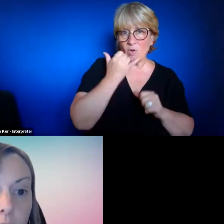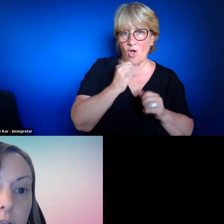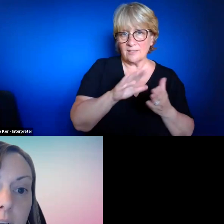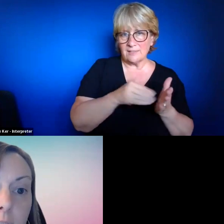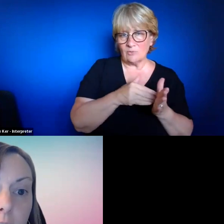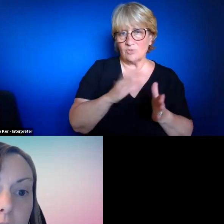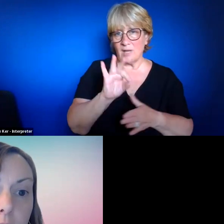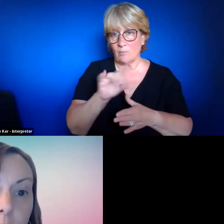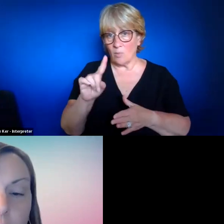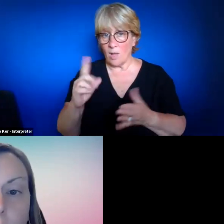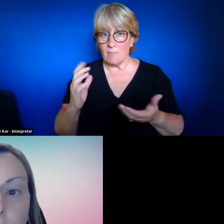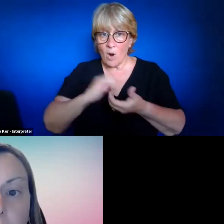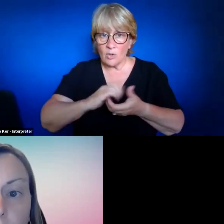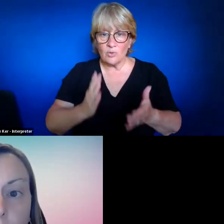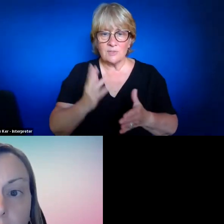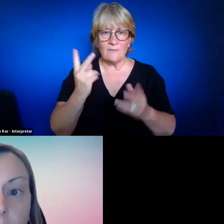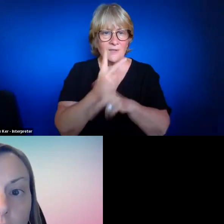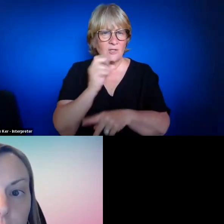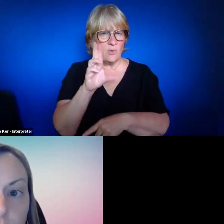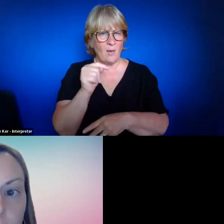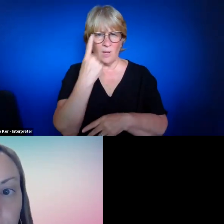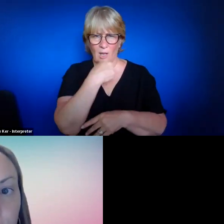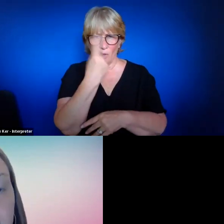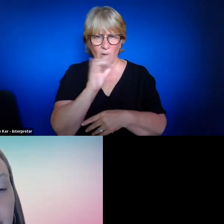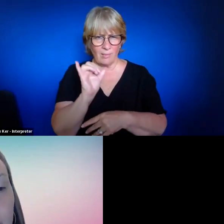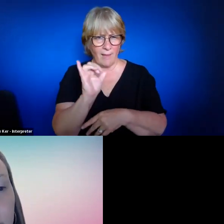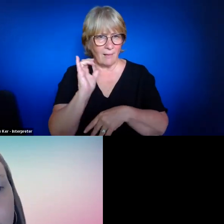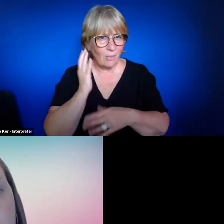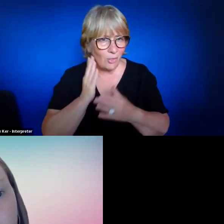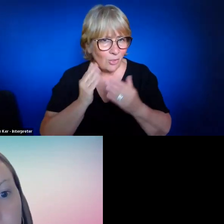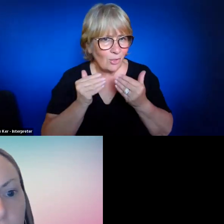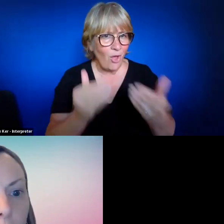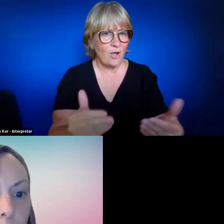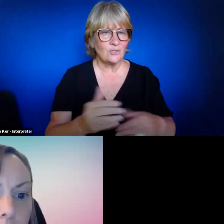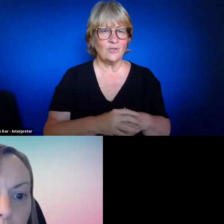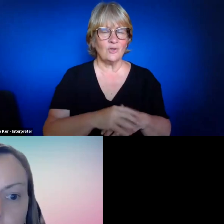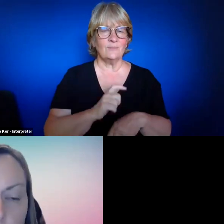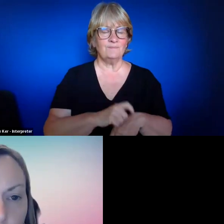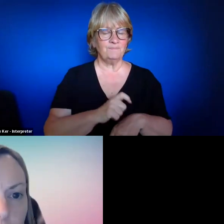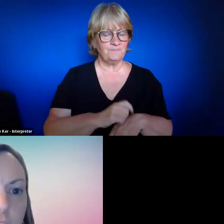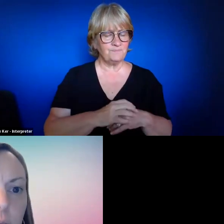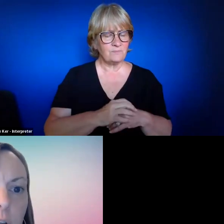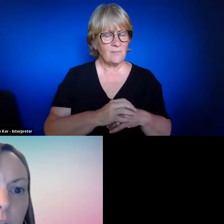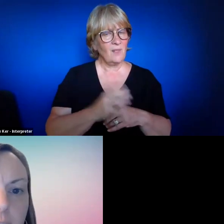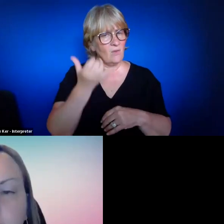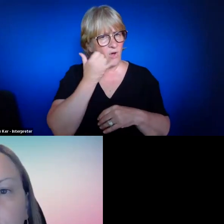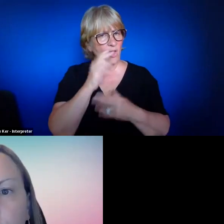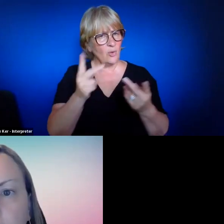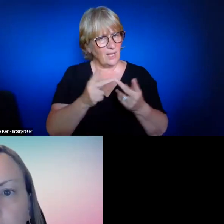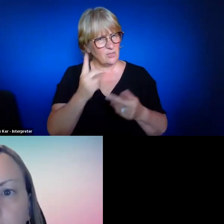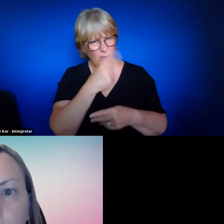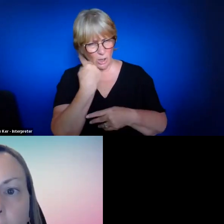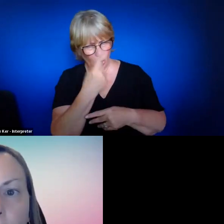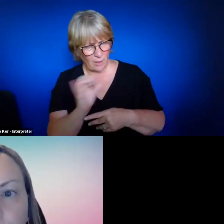911 partners and others to figure out what would that look like long-term if we need to develop some criteria around what co-location would look like and